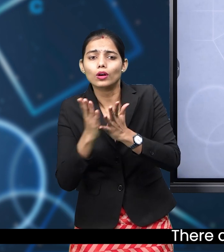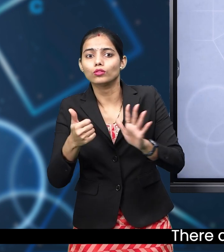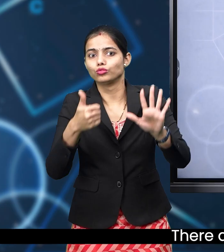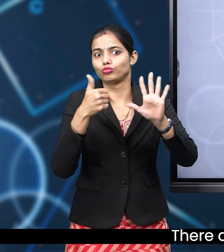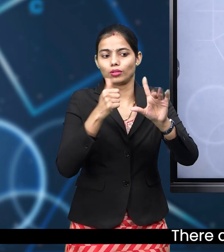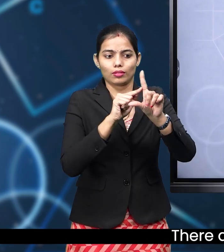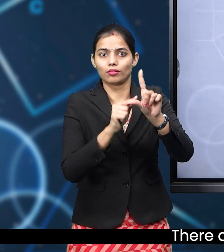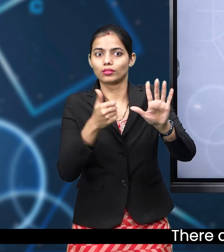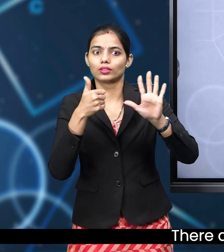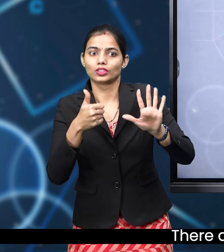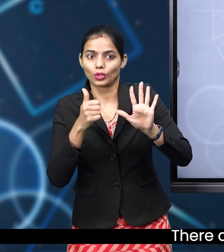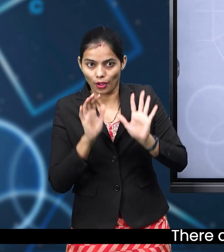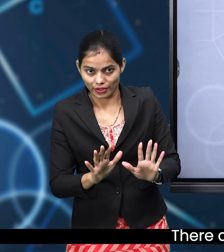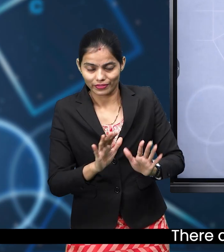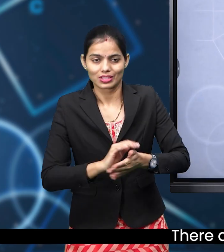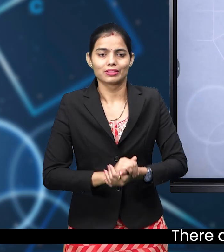6 types of angles.